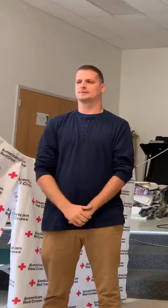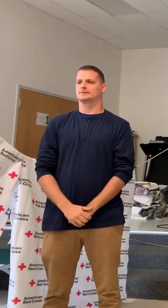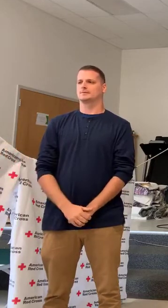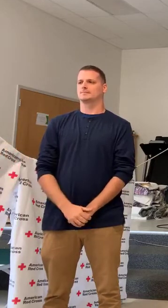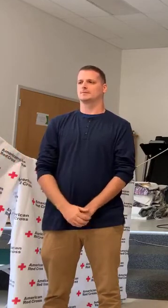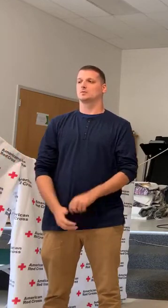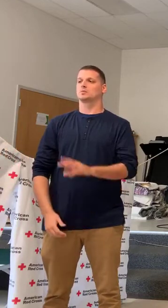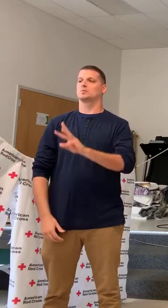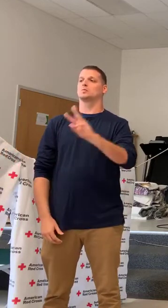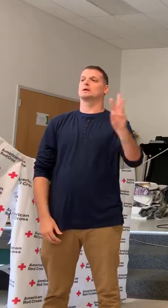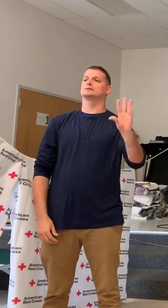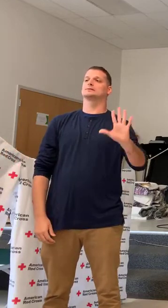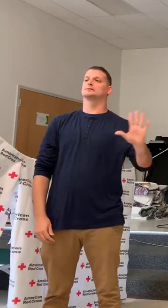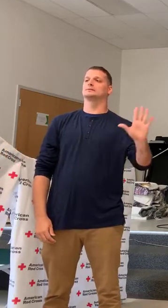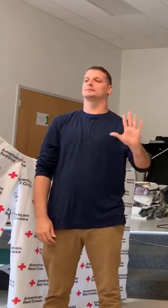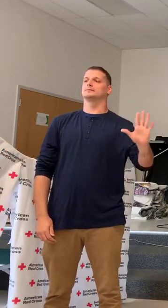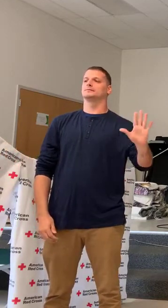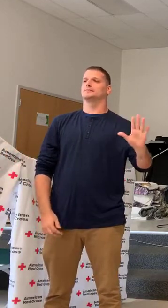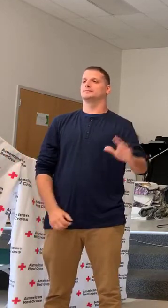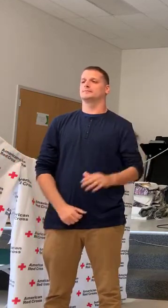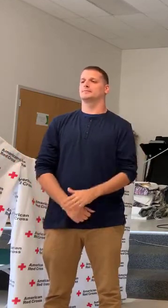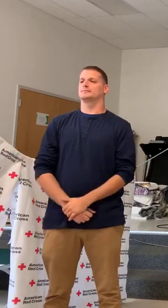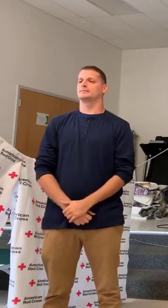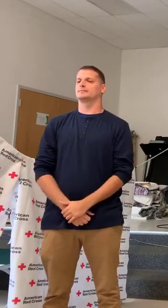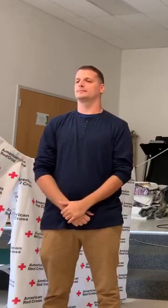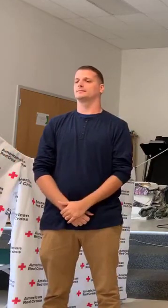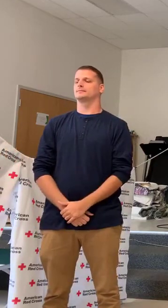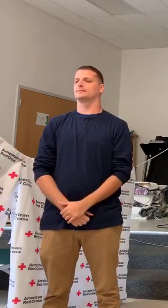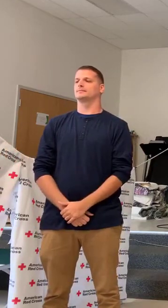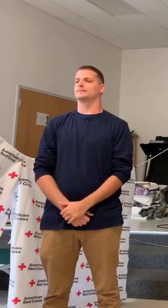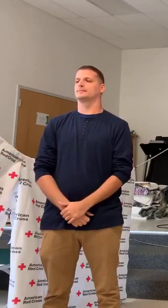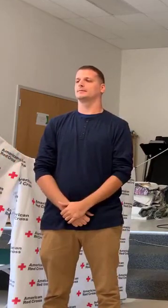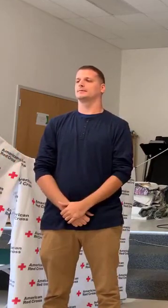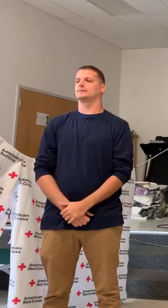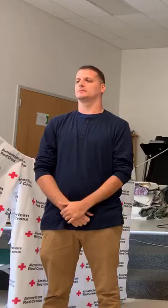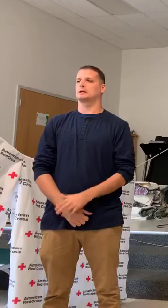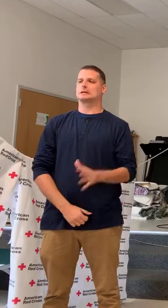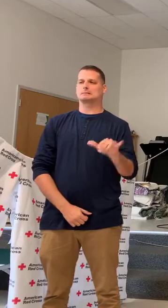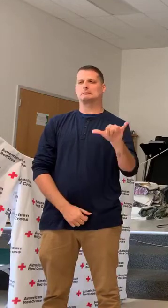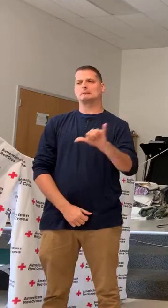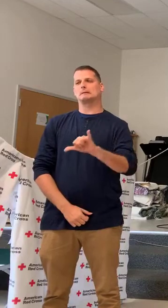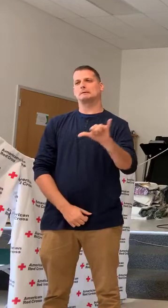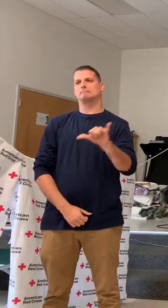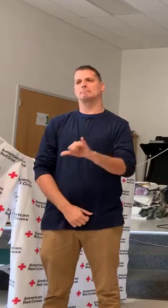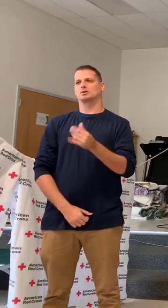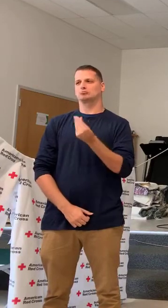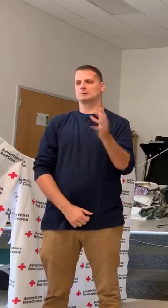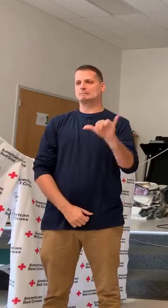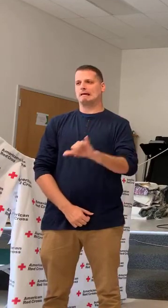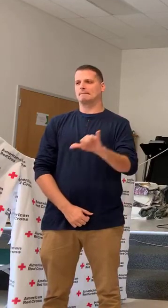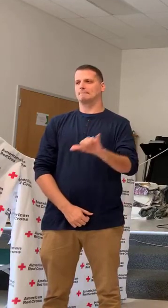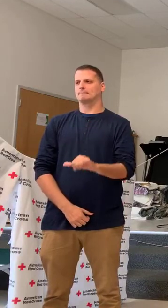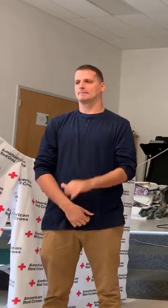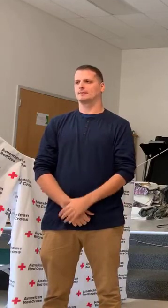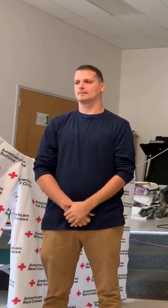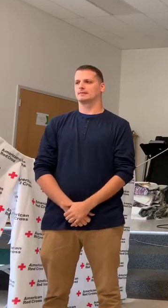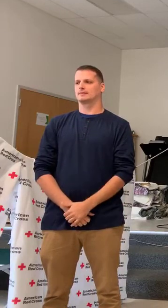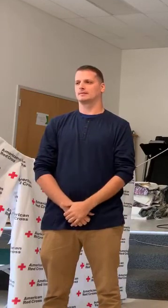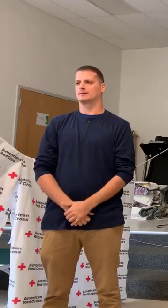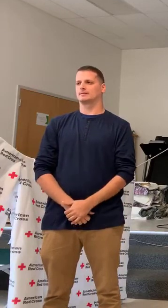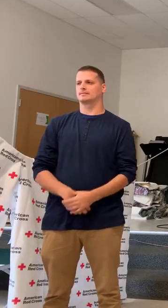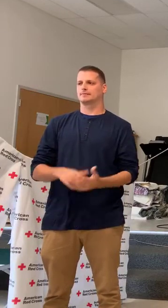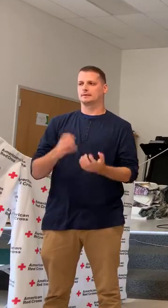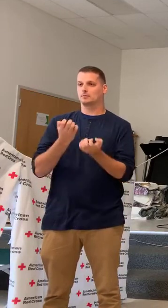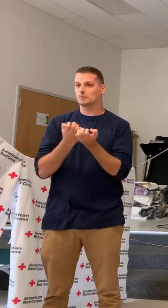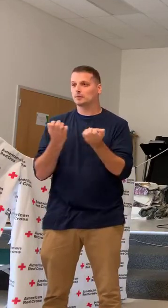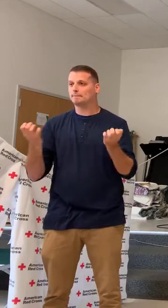side, it's kind of basically the same story all along the western flank, a mix of hand crews and heavy